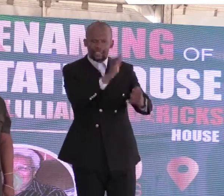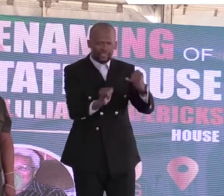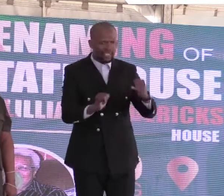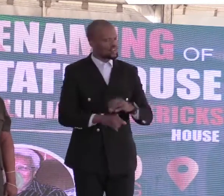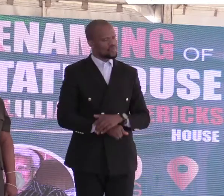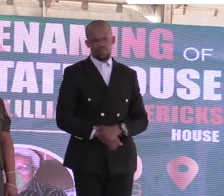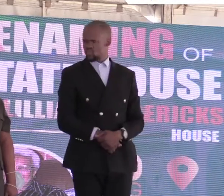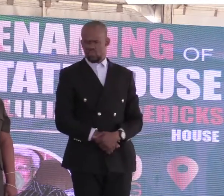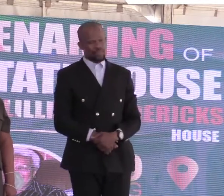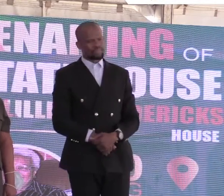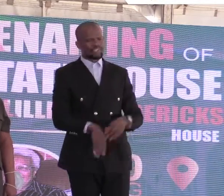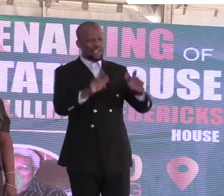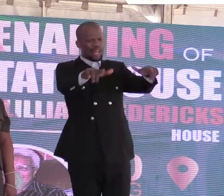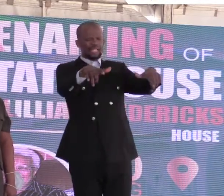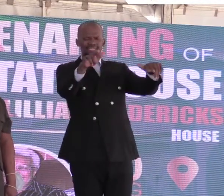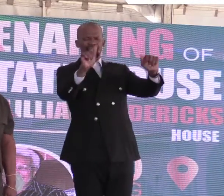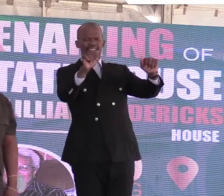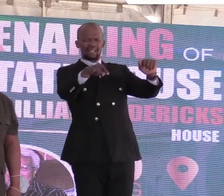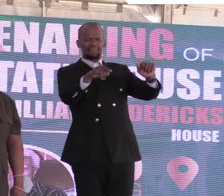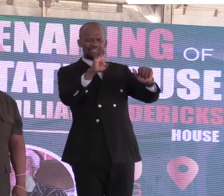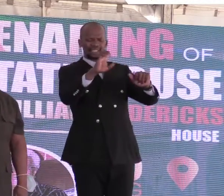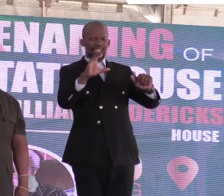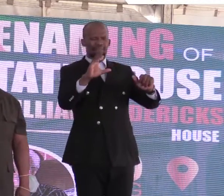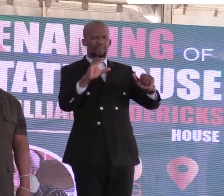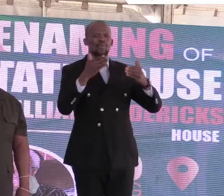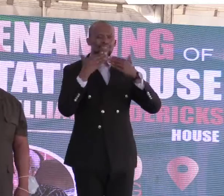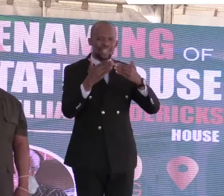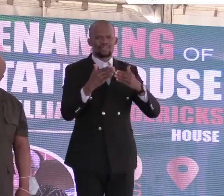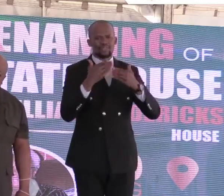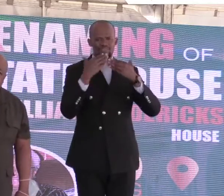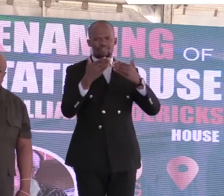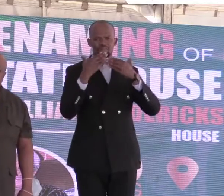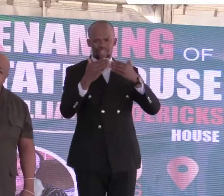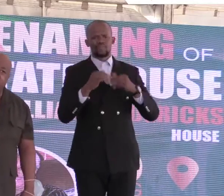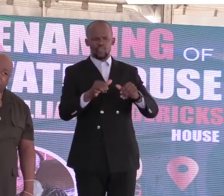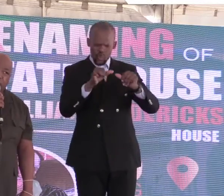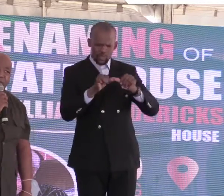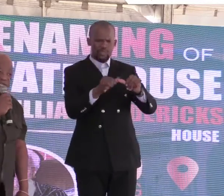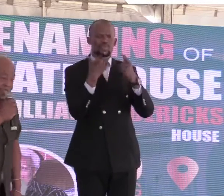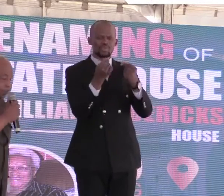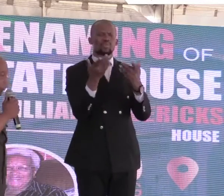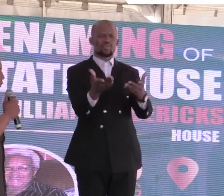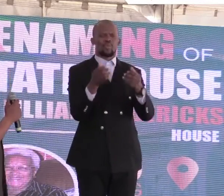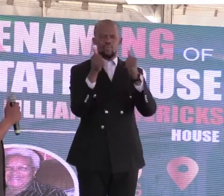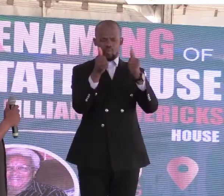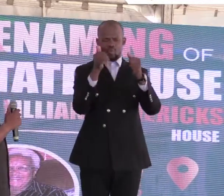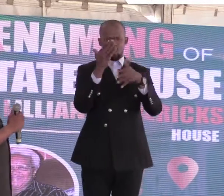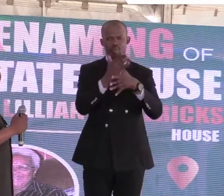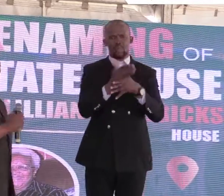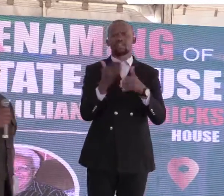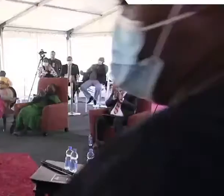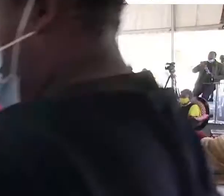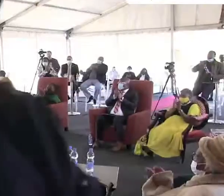as a legislature in the Eastern Cape, we thank you very much for that and continue to do the good work. Thank you.